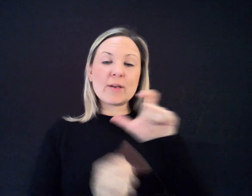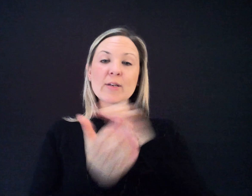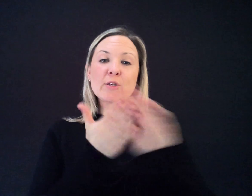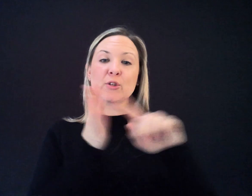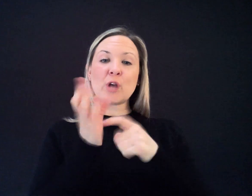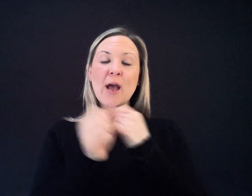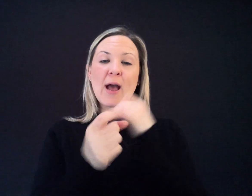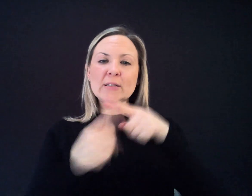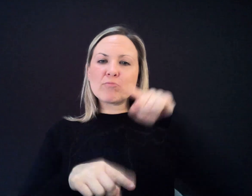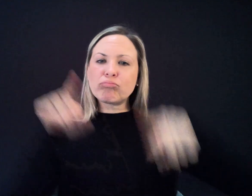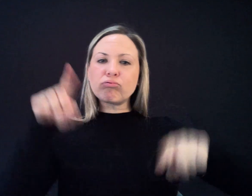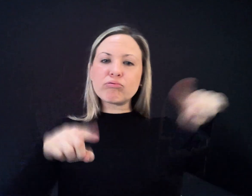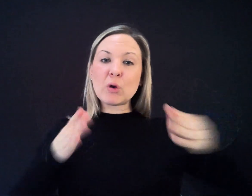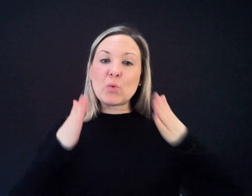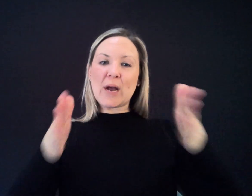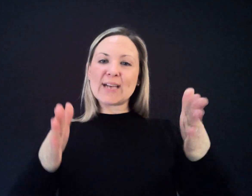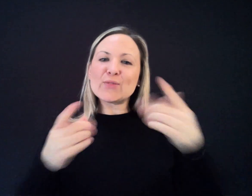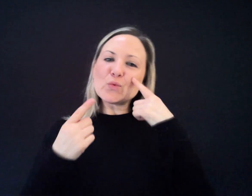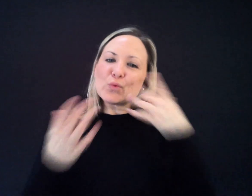ways to show the variability of charge.